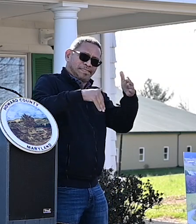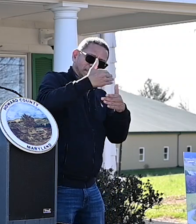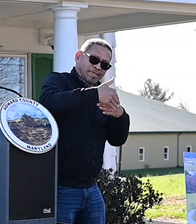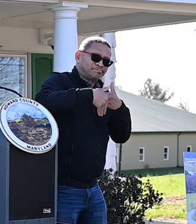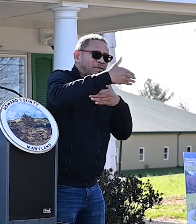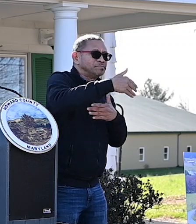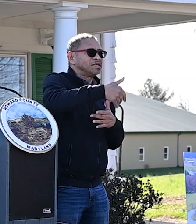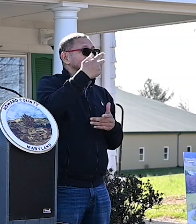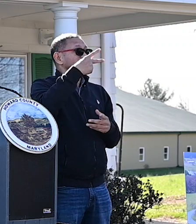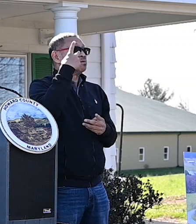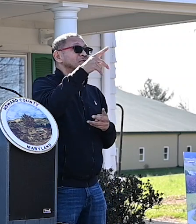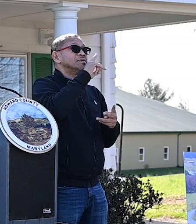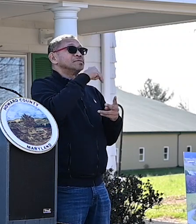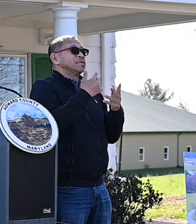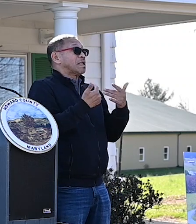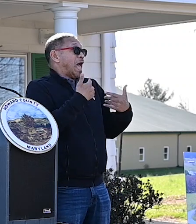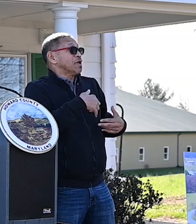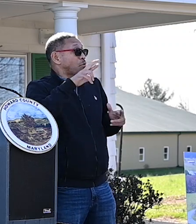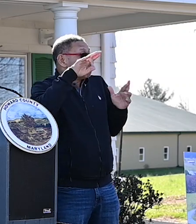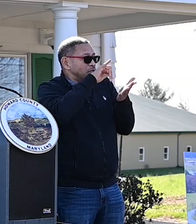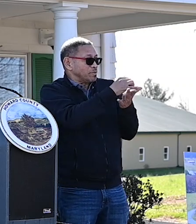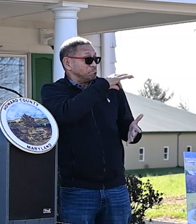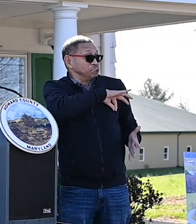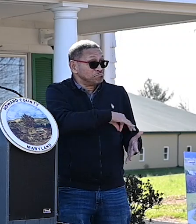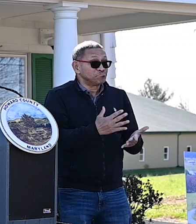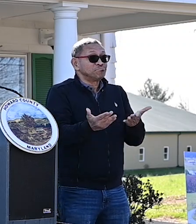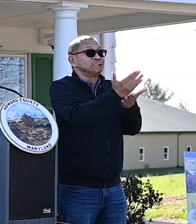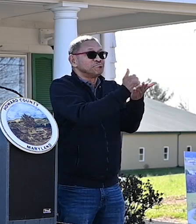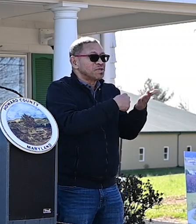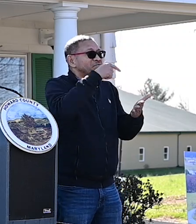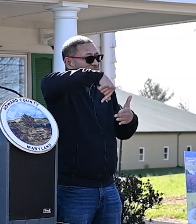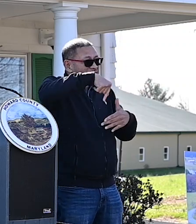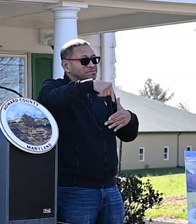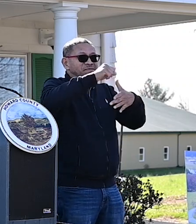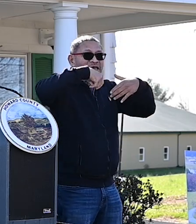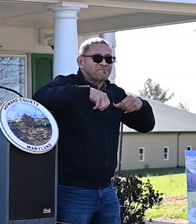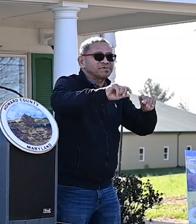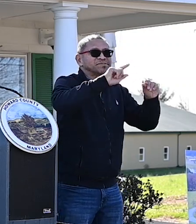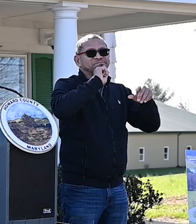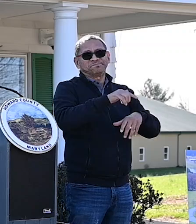I look forward to reaping the fruits of this effort, pun intended.